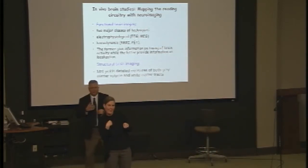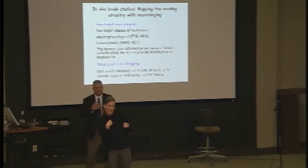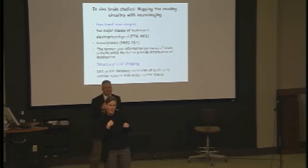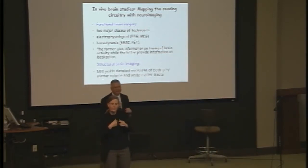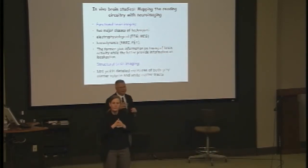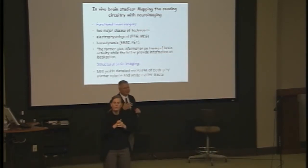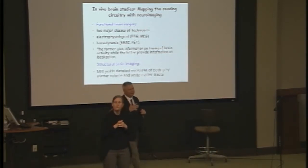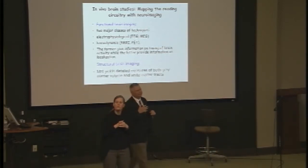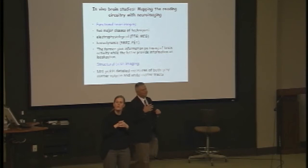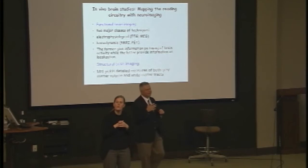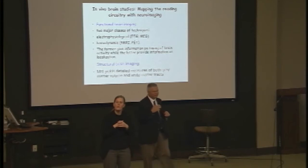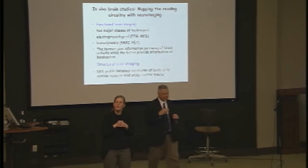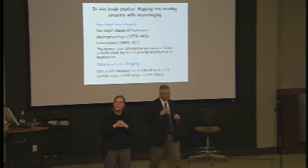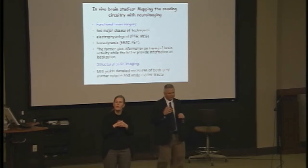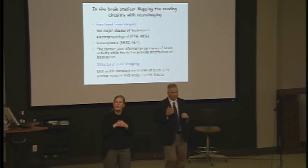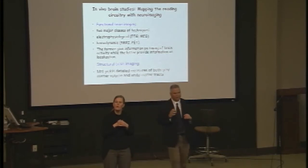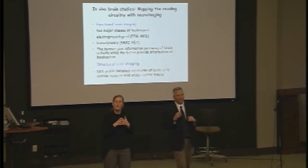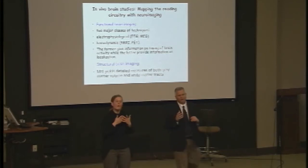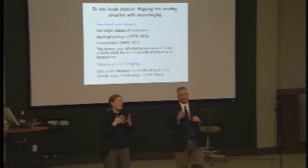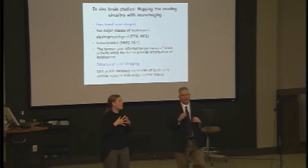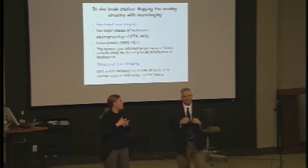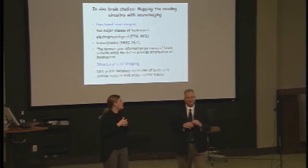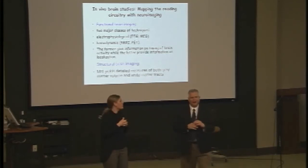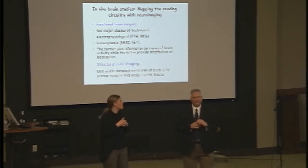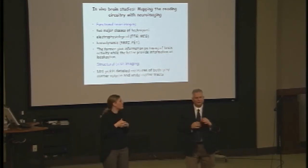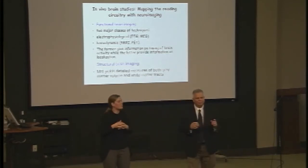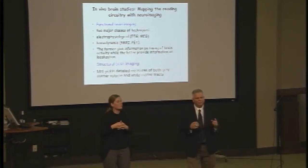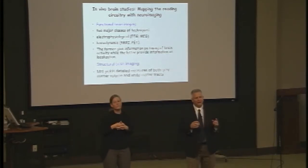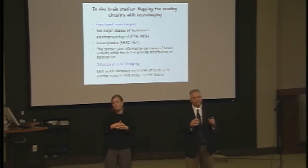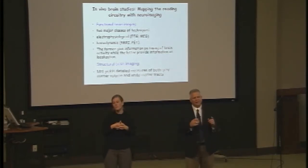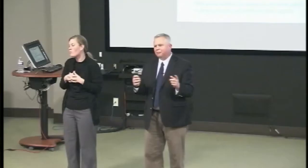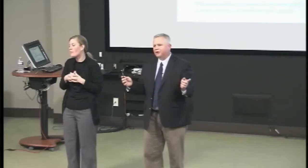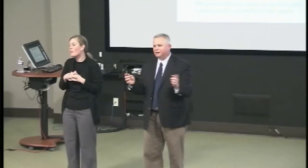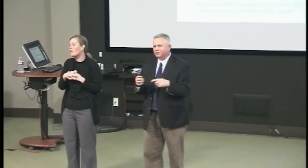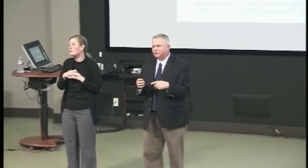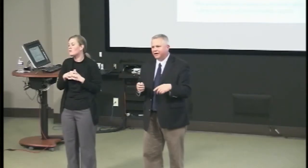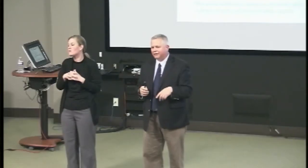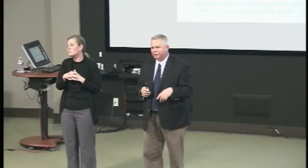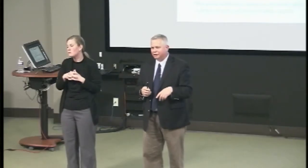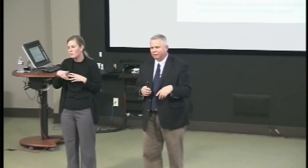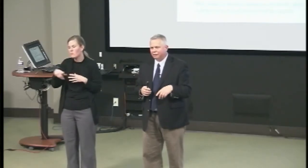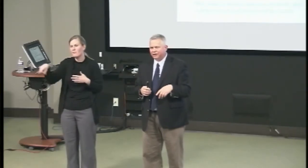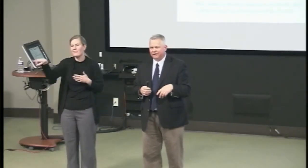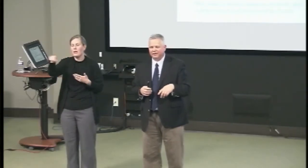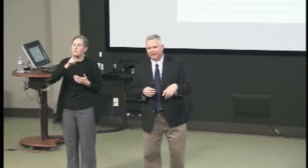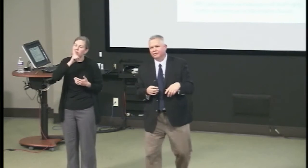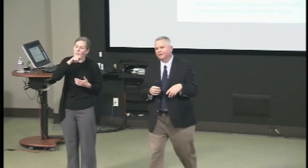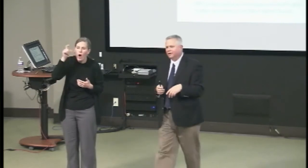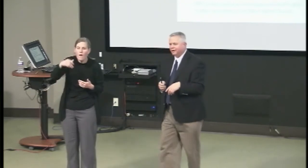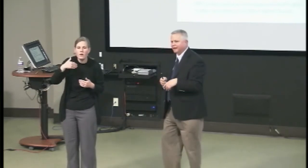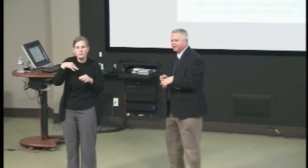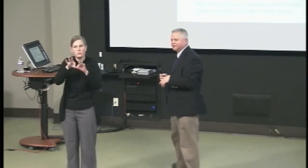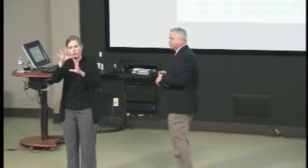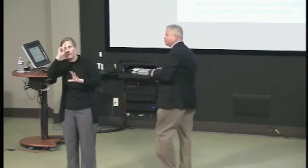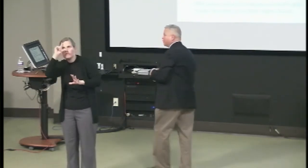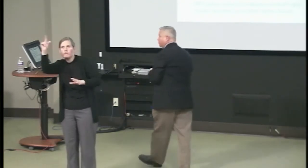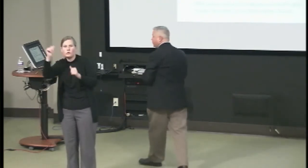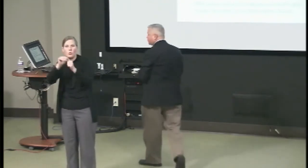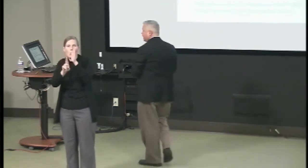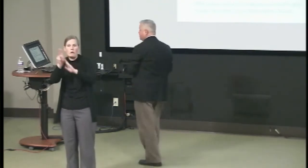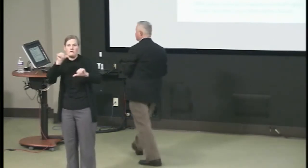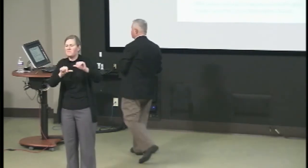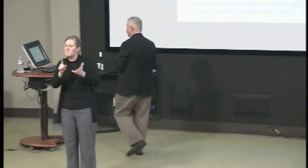It doesn't take a degree in rocket science to imagine that putting the two together is probably a good thing, because